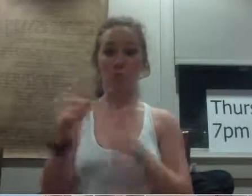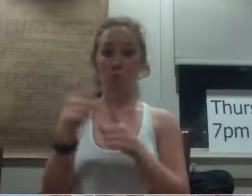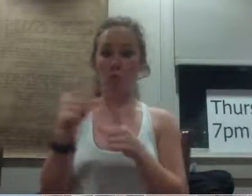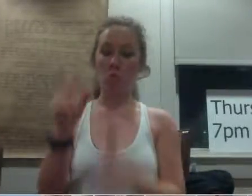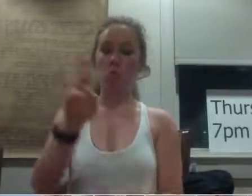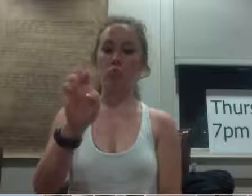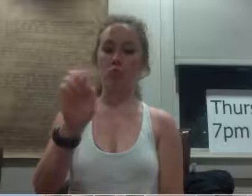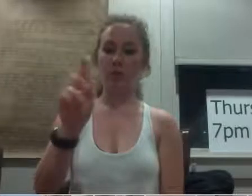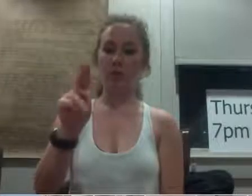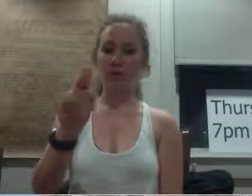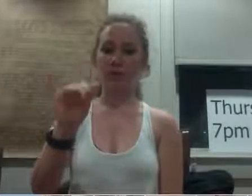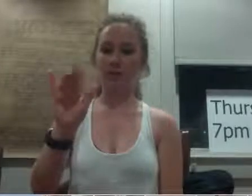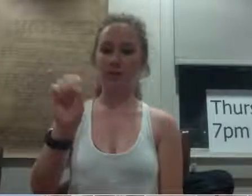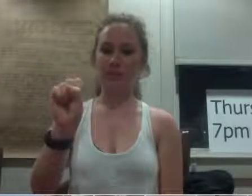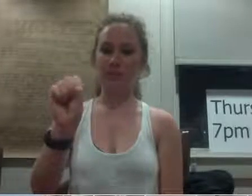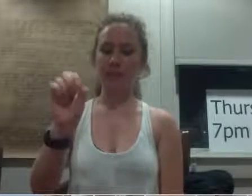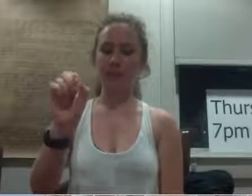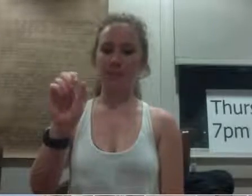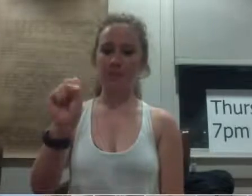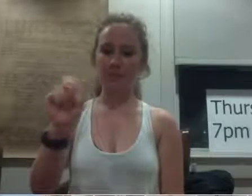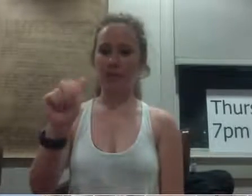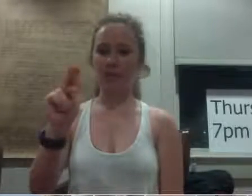So the Harlem Renaissance, the word Renaissance